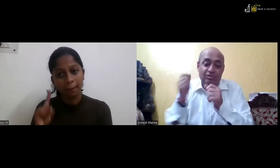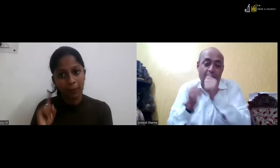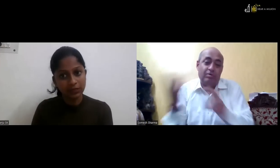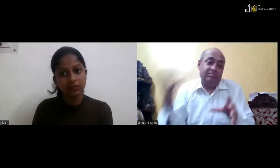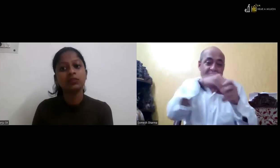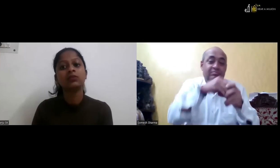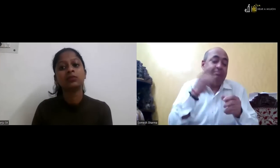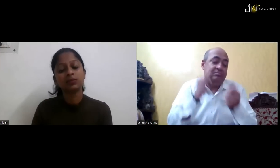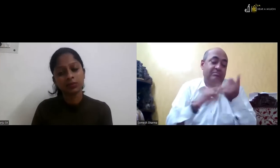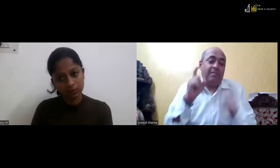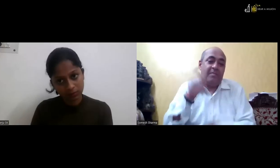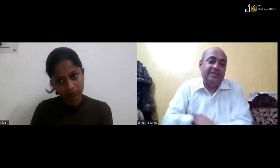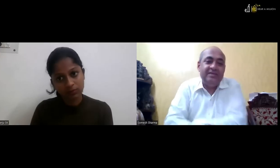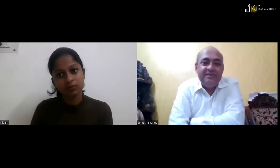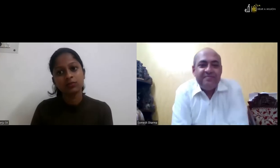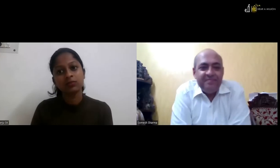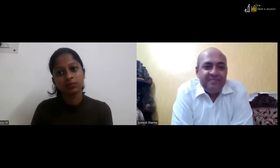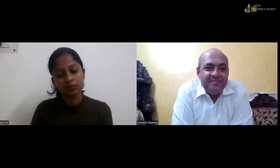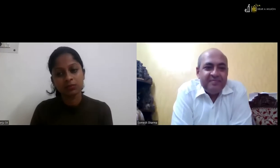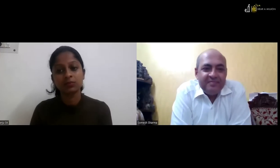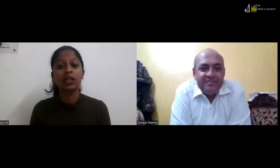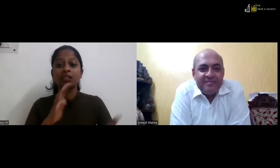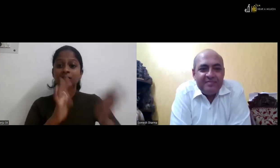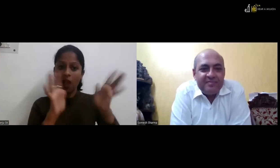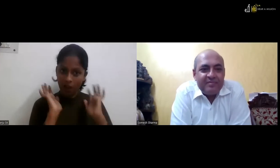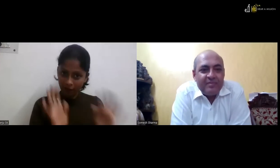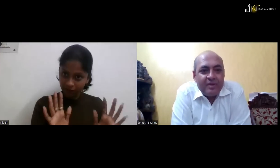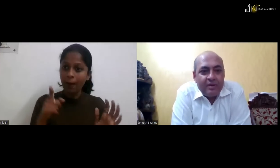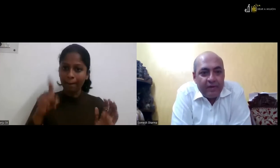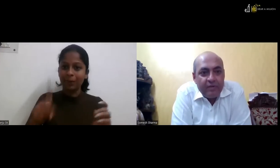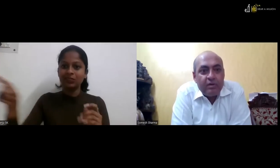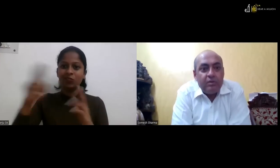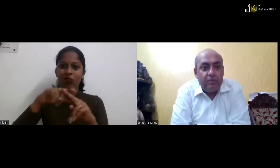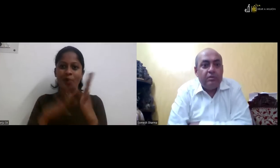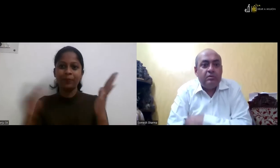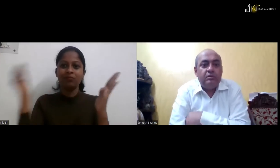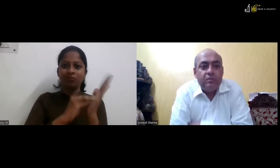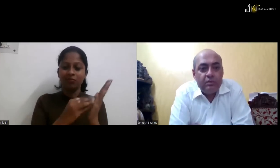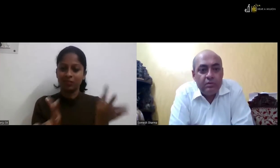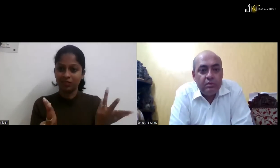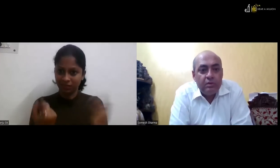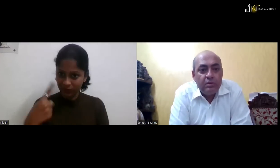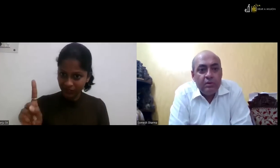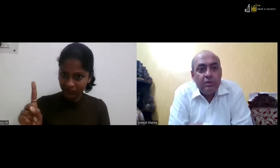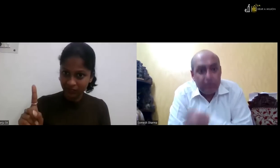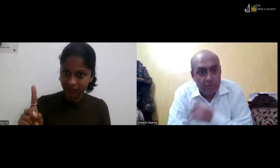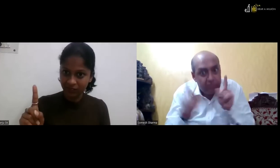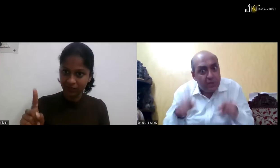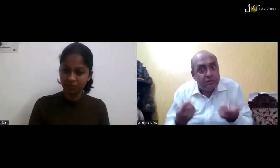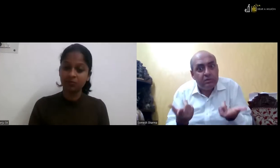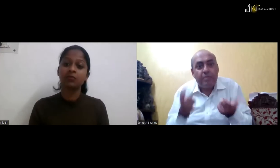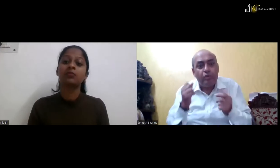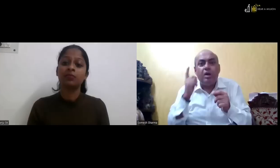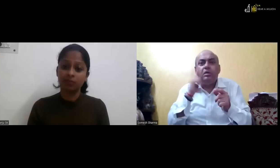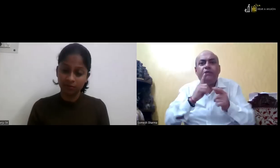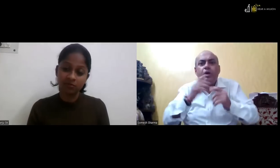interrelated, So we must be engaged into this superb step. Okay, so they use signs, so